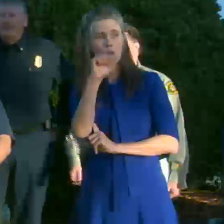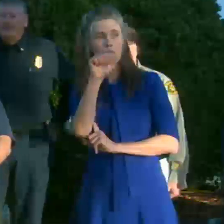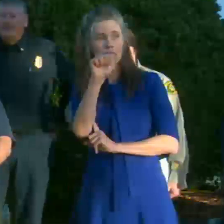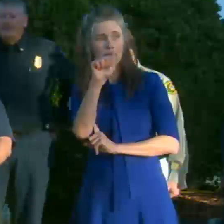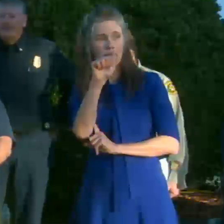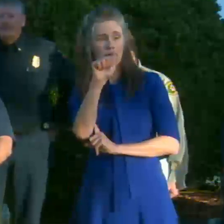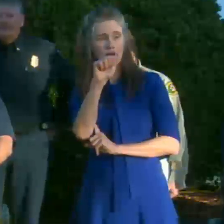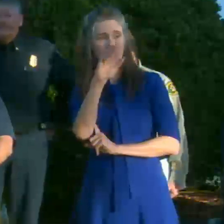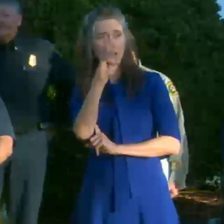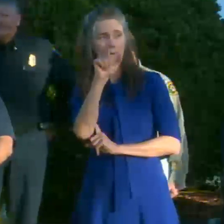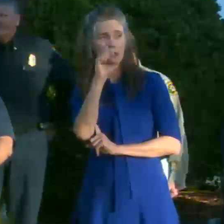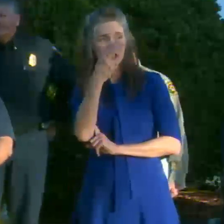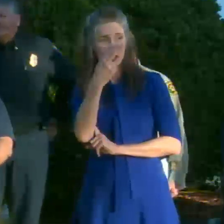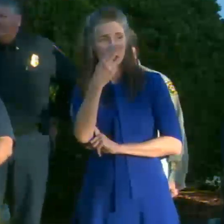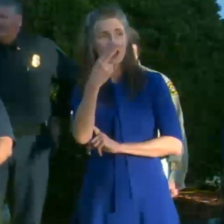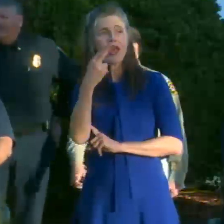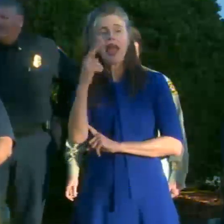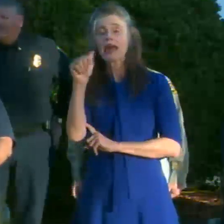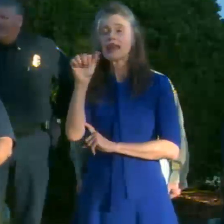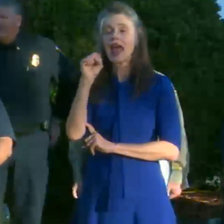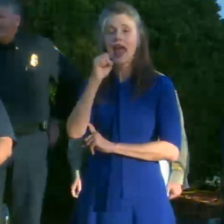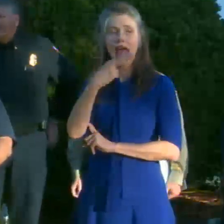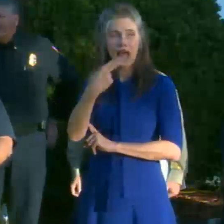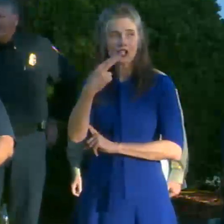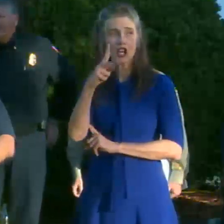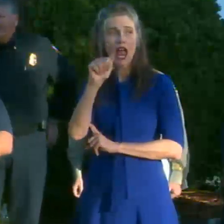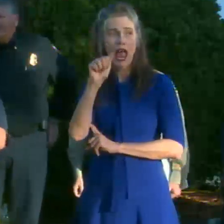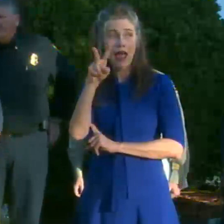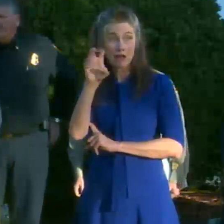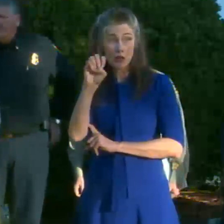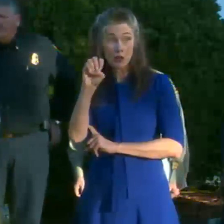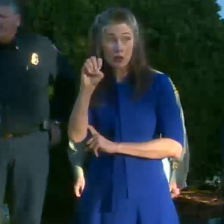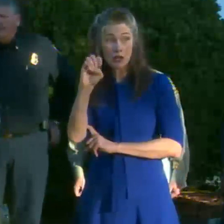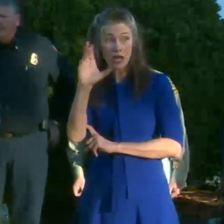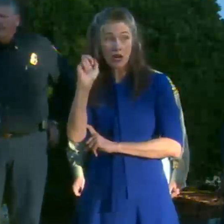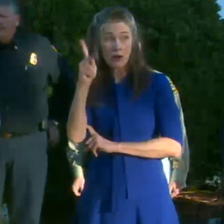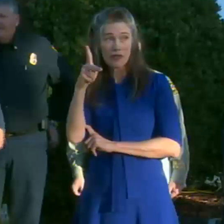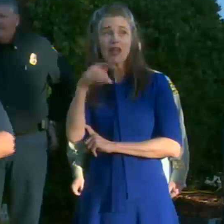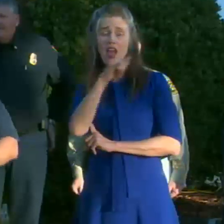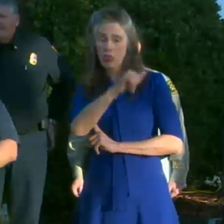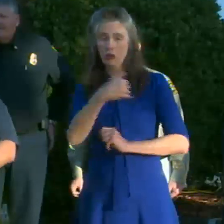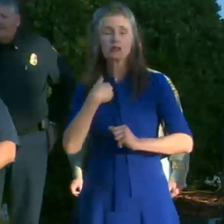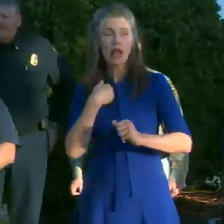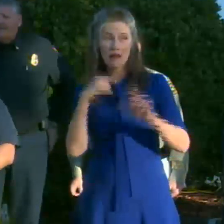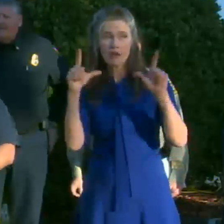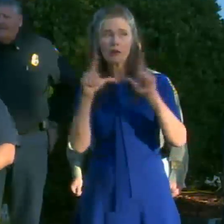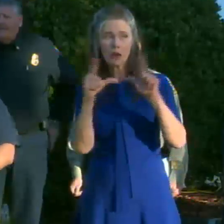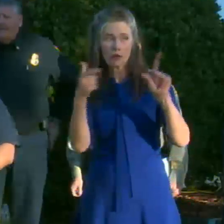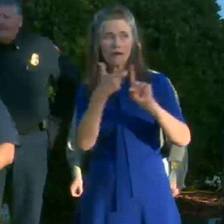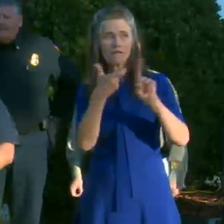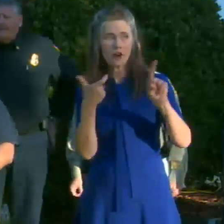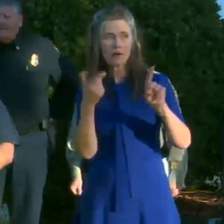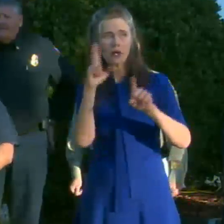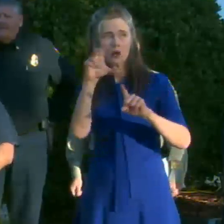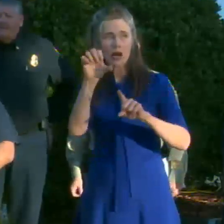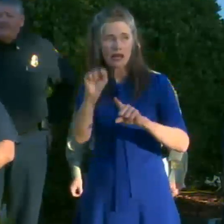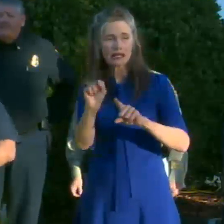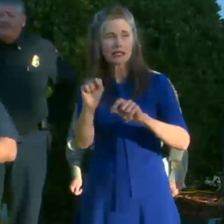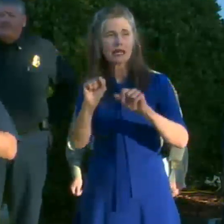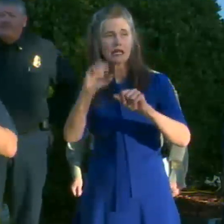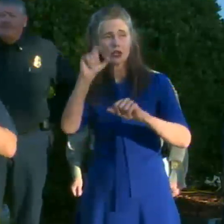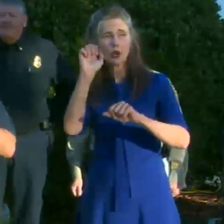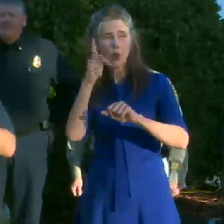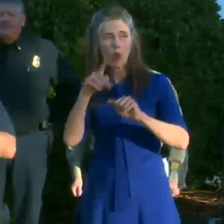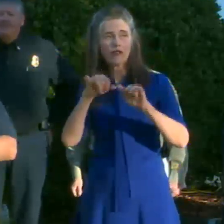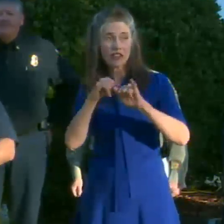in Carpinteria. Those sites are under permit from the U.S. Army Corps of Engineers. We also have disposal sites at